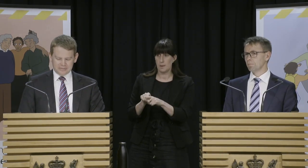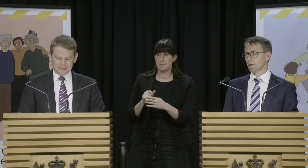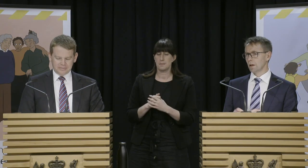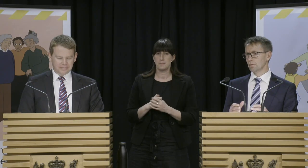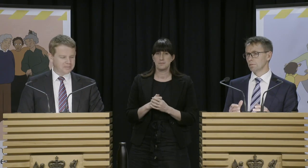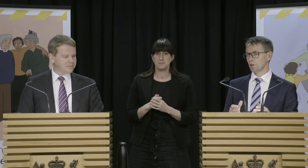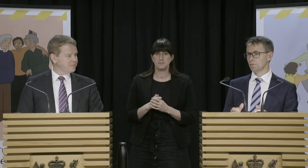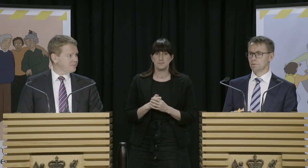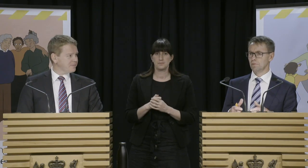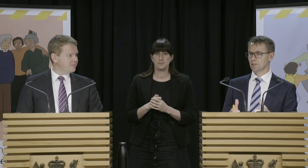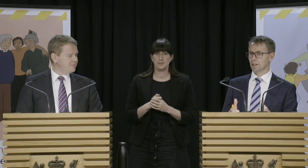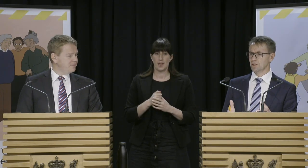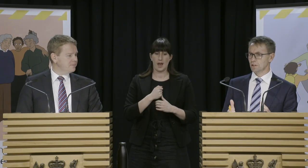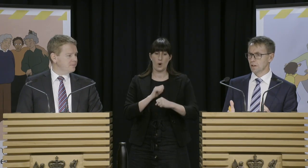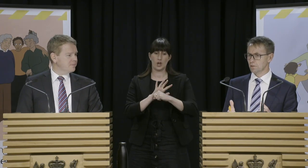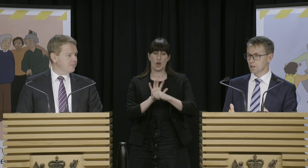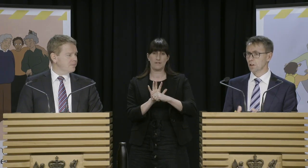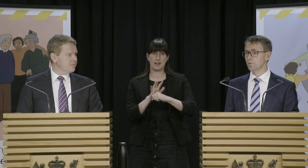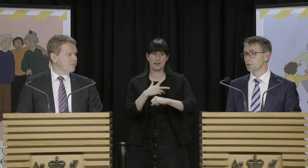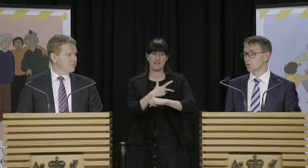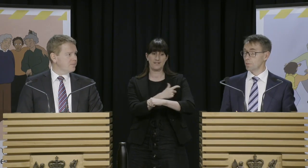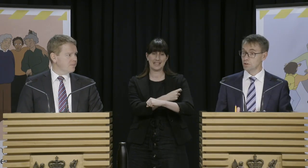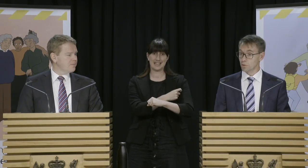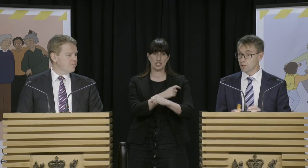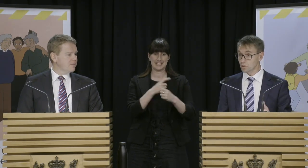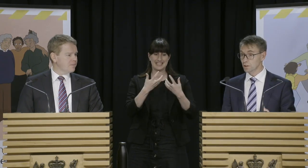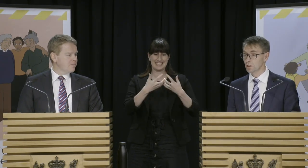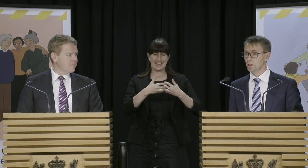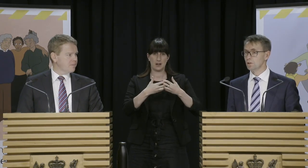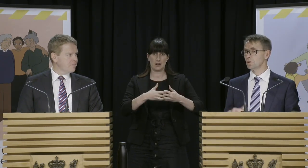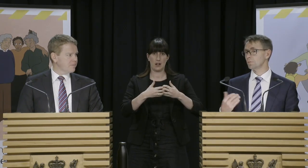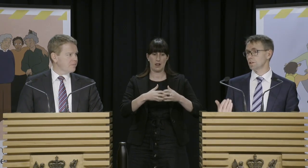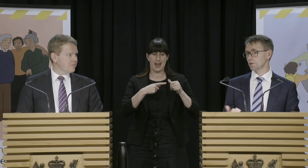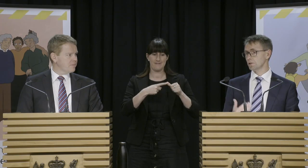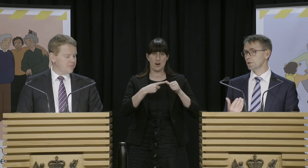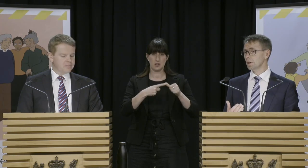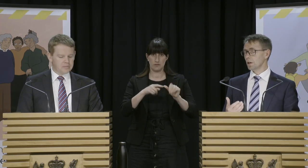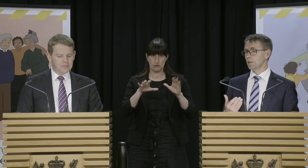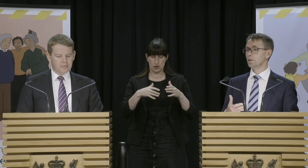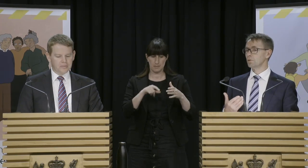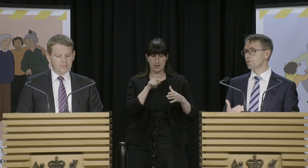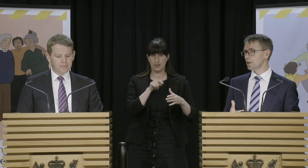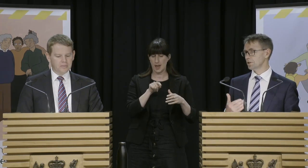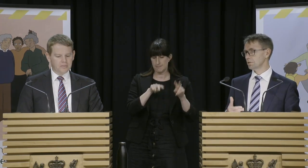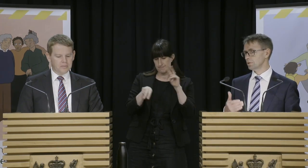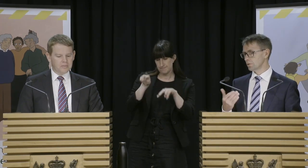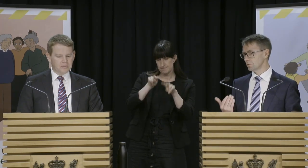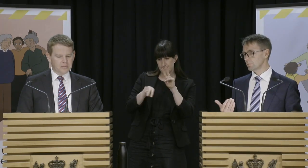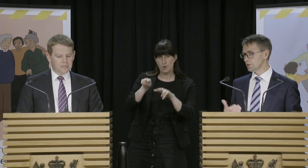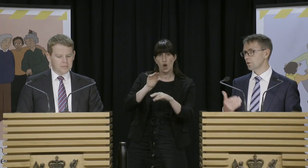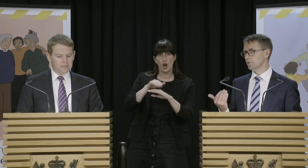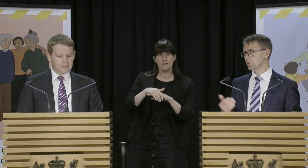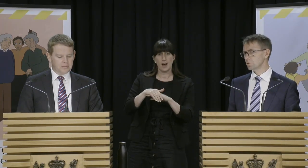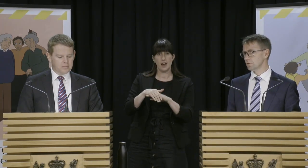our COVID vaccination technical advisory group has already looked at the circumstances and their advice